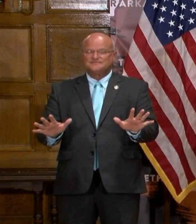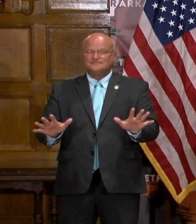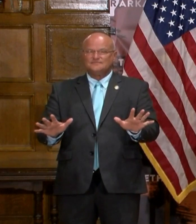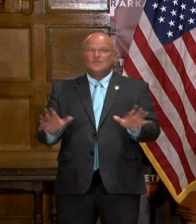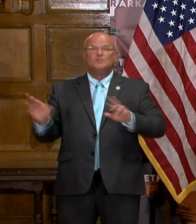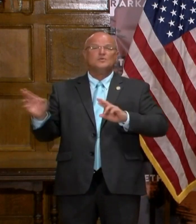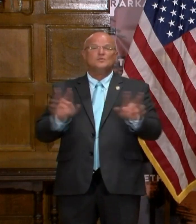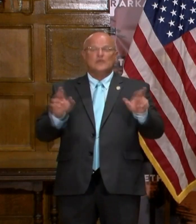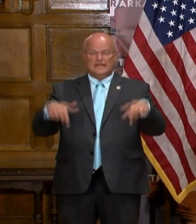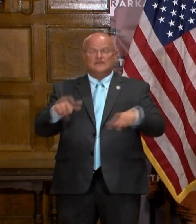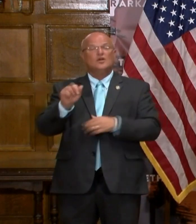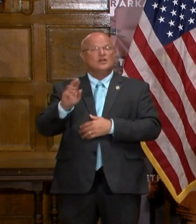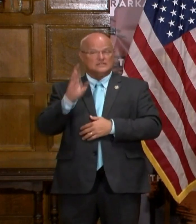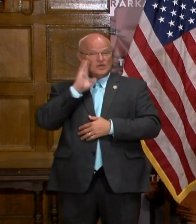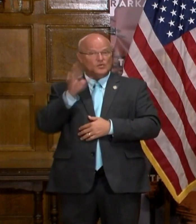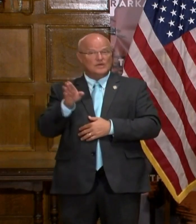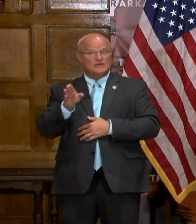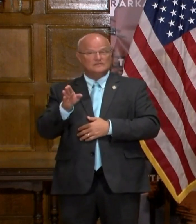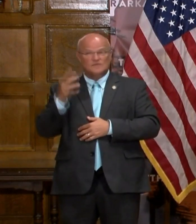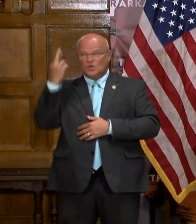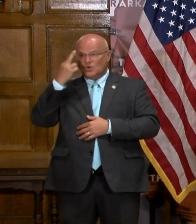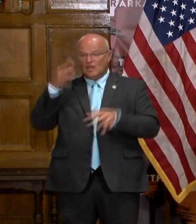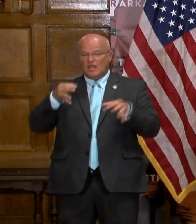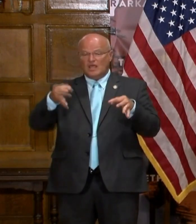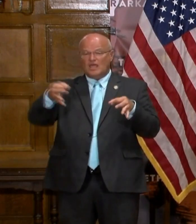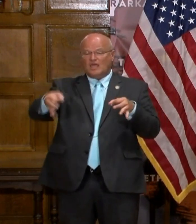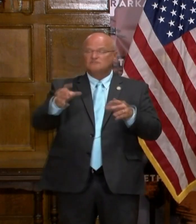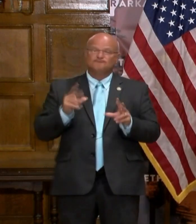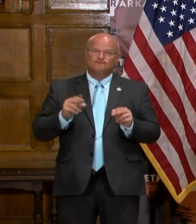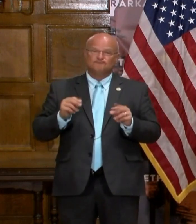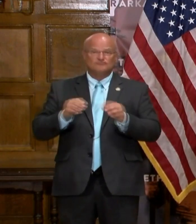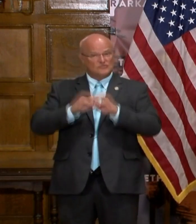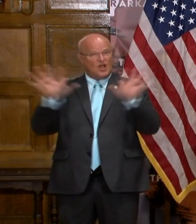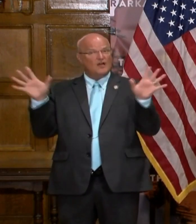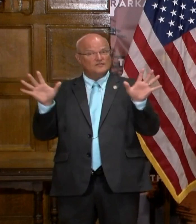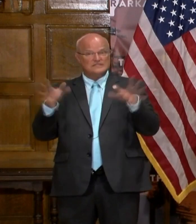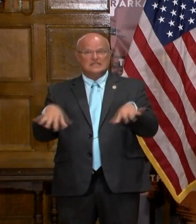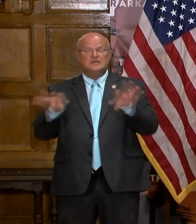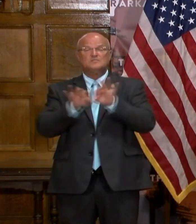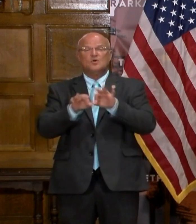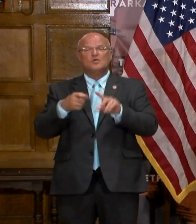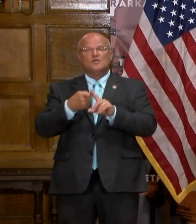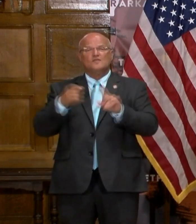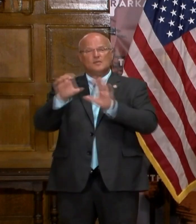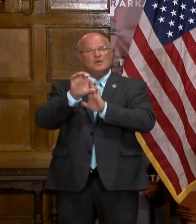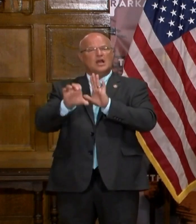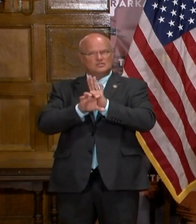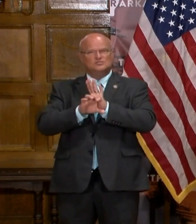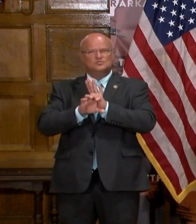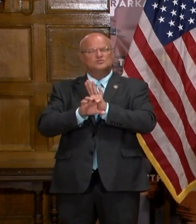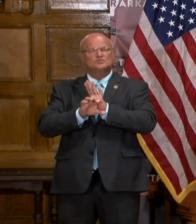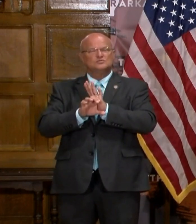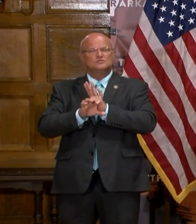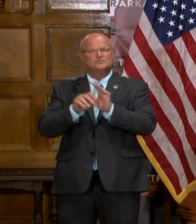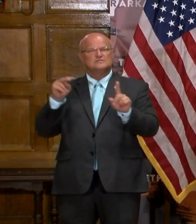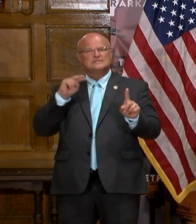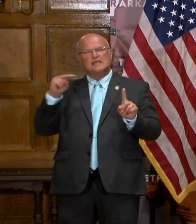We'll be ready for it in Arkansas. See no reason for delay, and it's obviously important from a constitutional